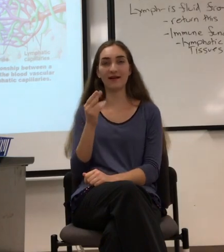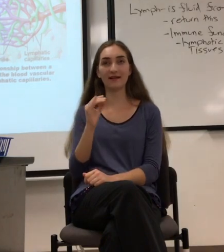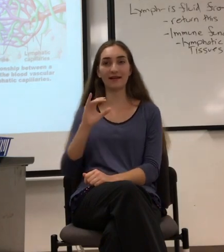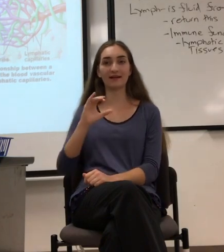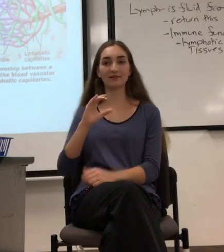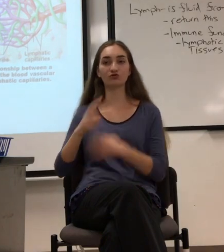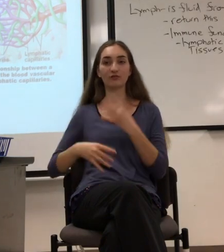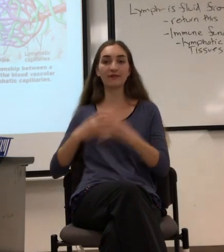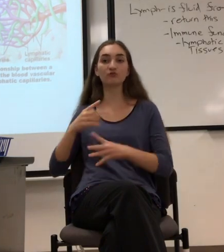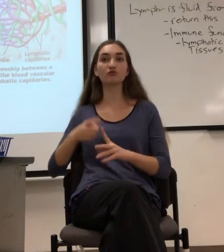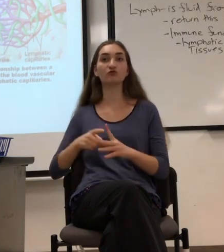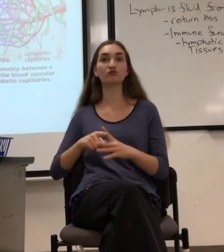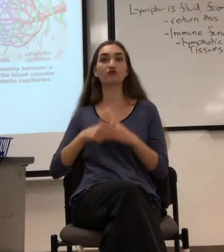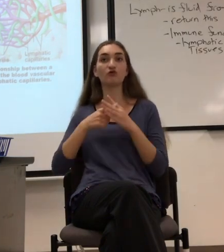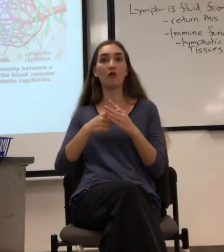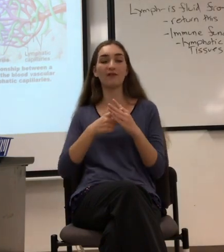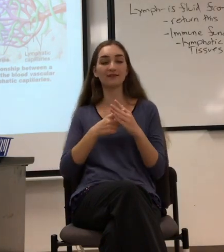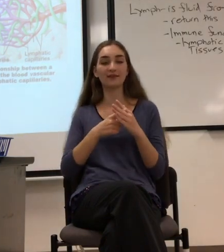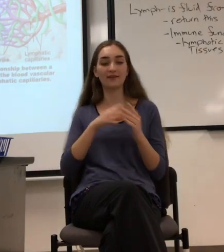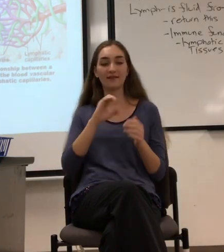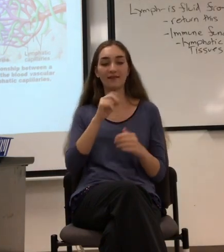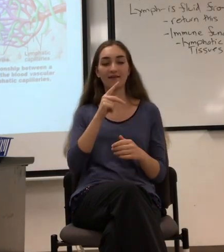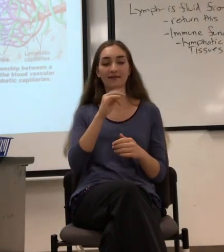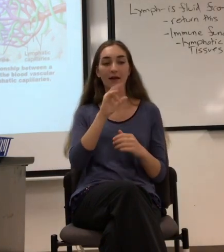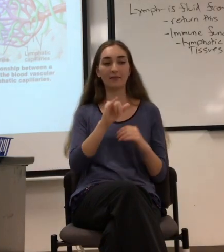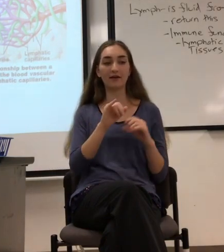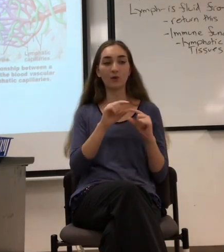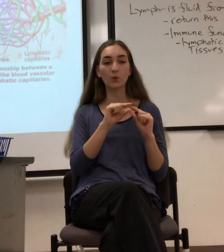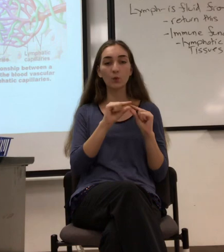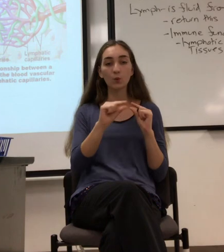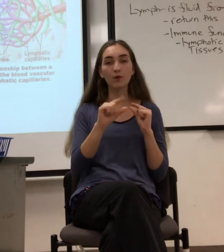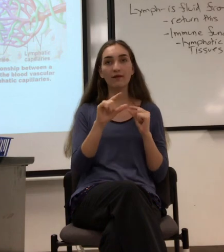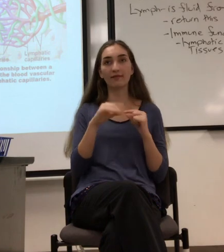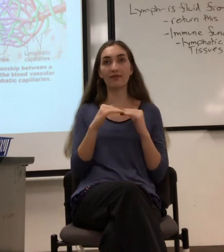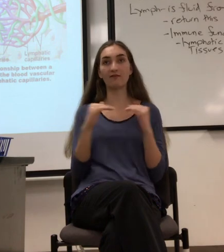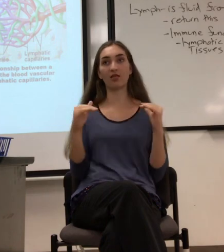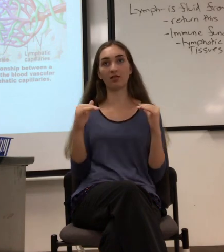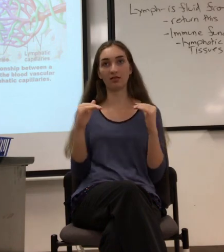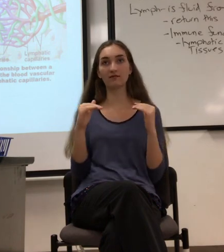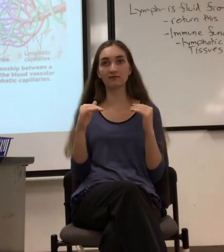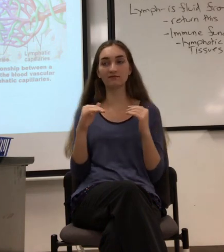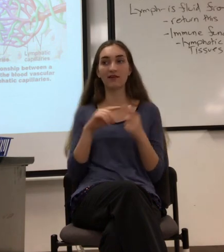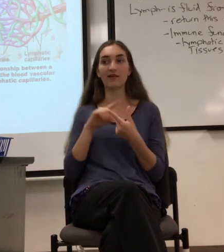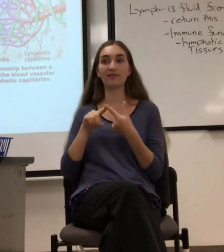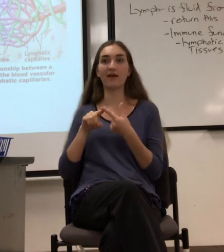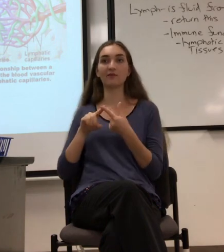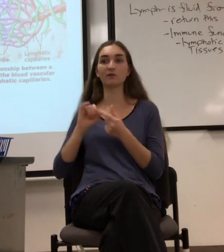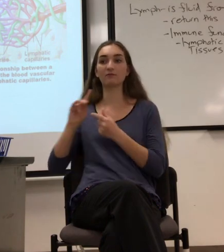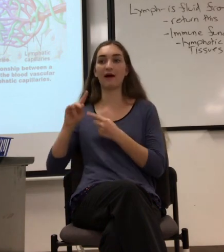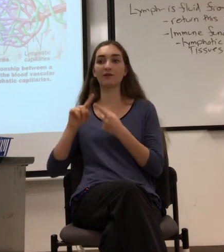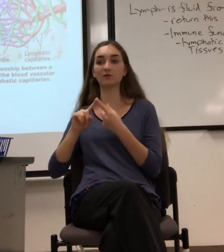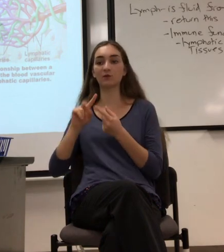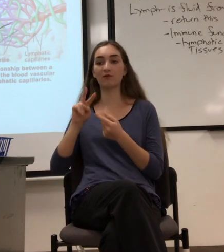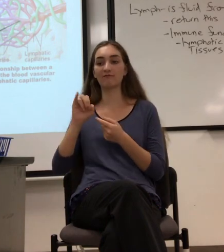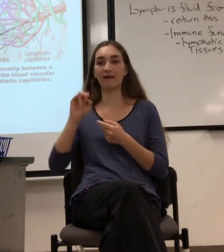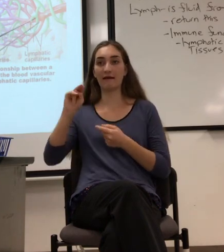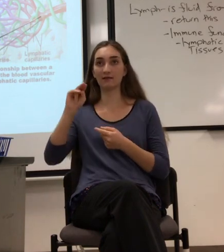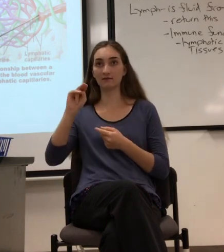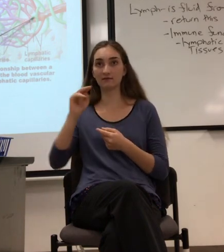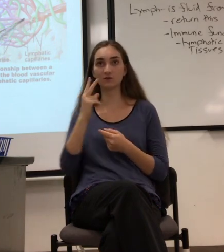level, and it's a one-way street to a vein. So that's what you see here. Here's the blood